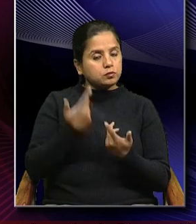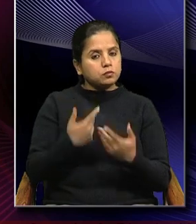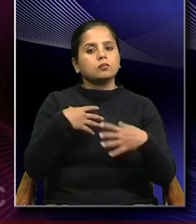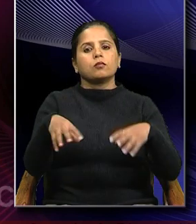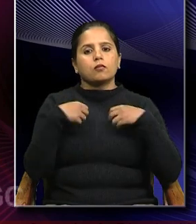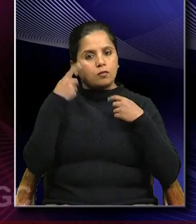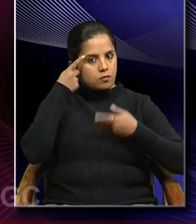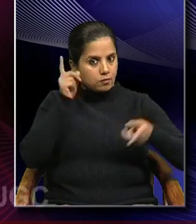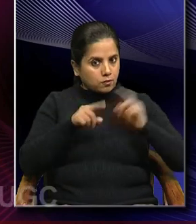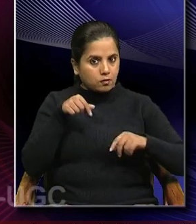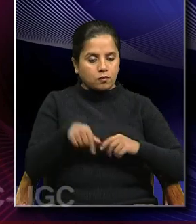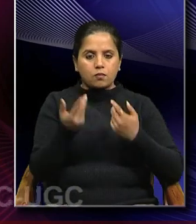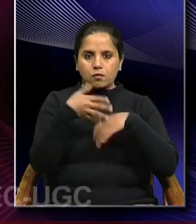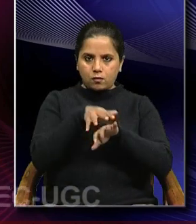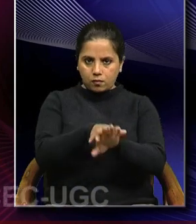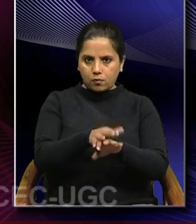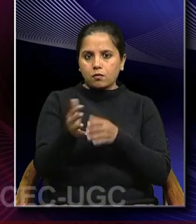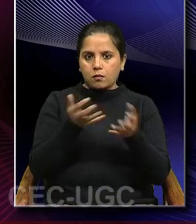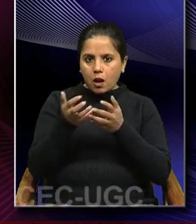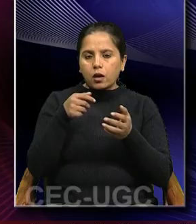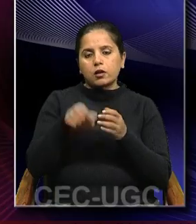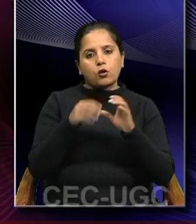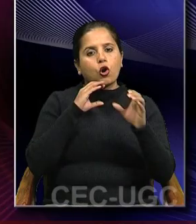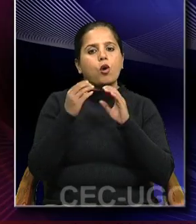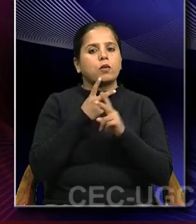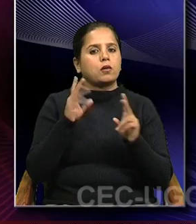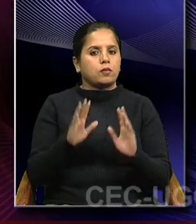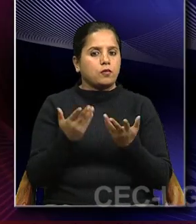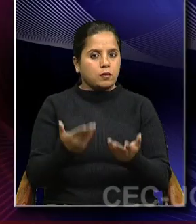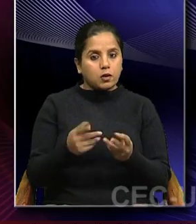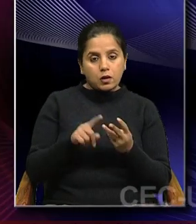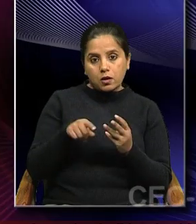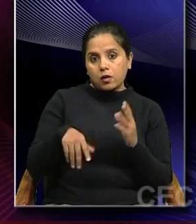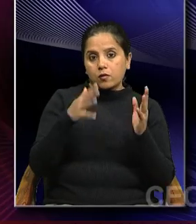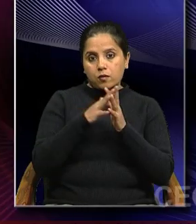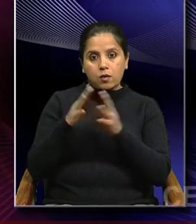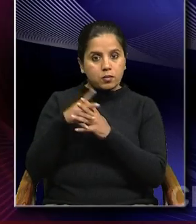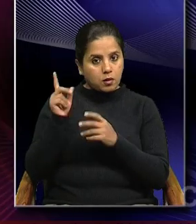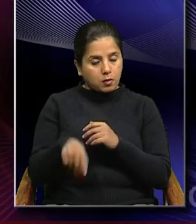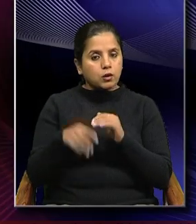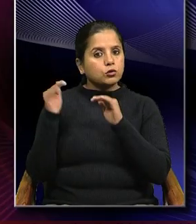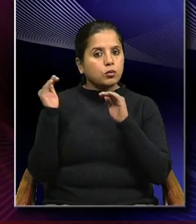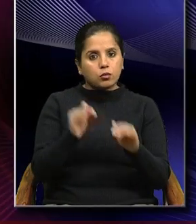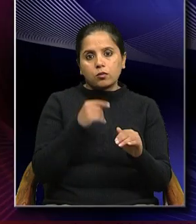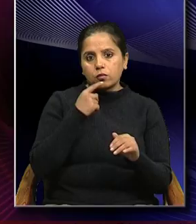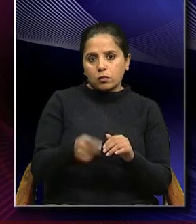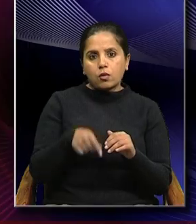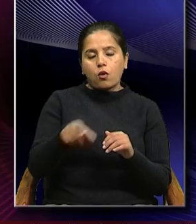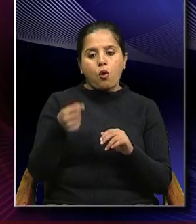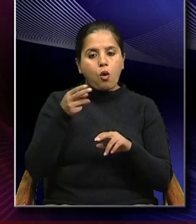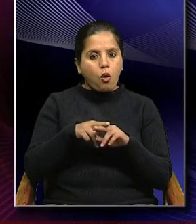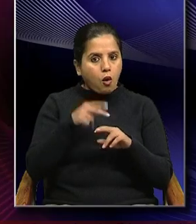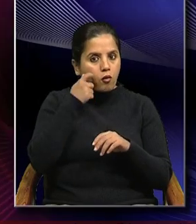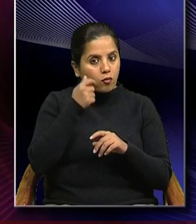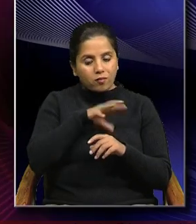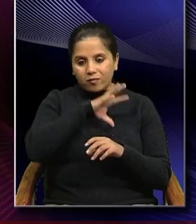this strategy of integrated marketing communications. For that, websites have to be supported by offline campaigns as